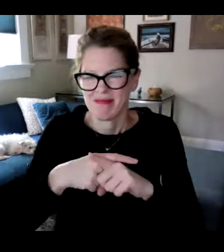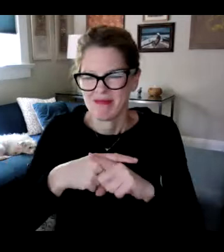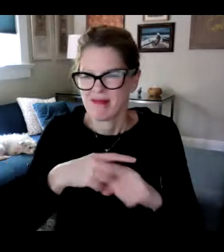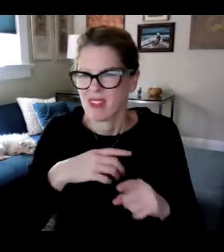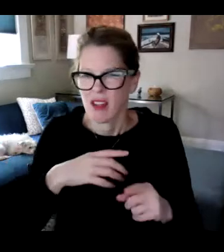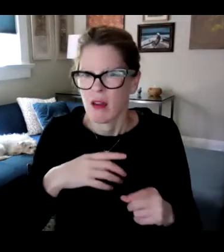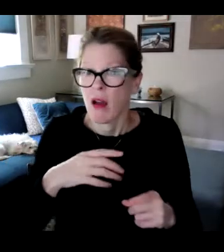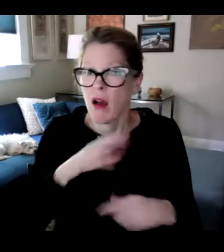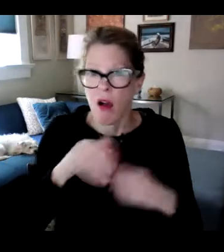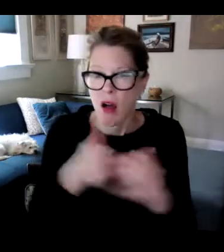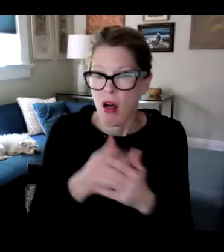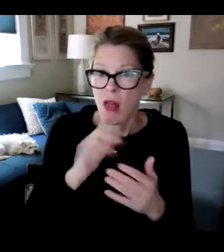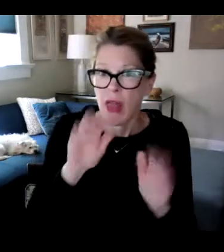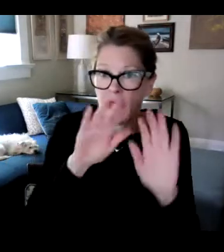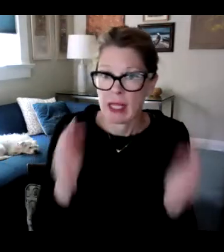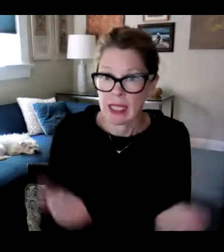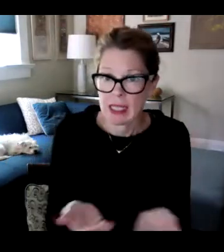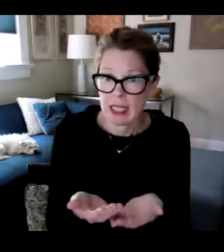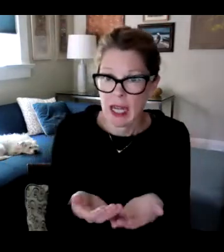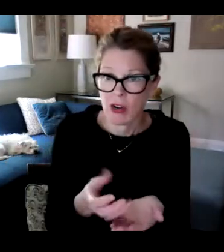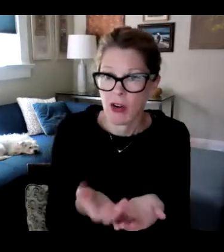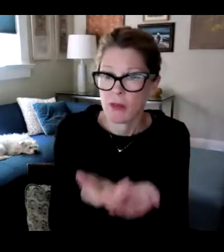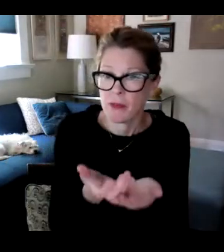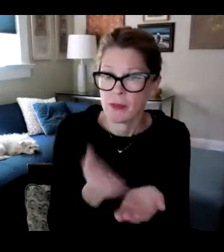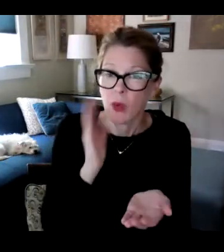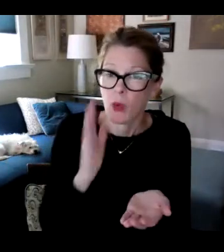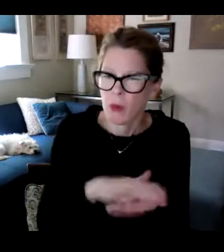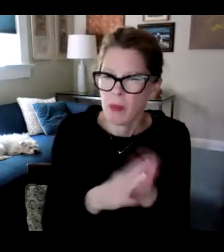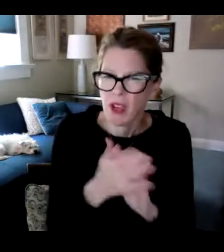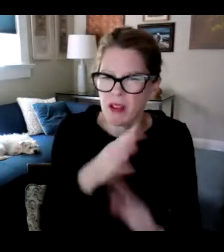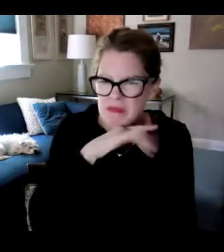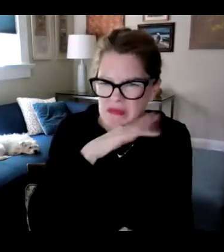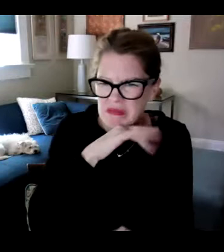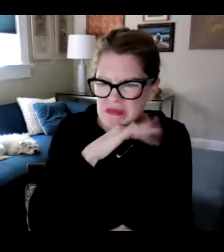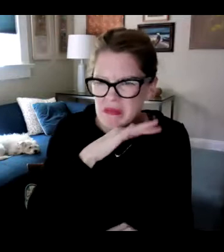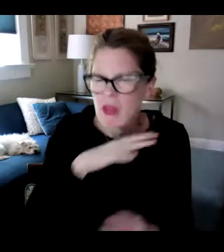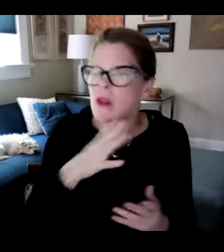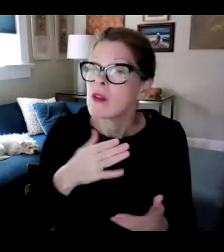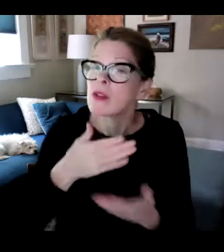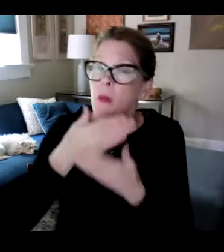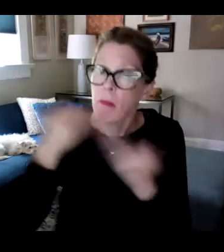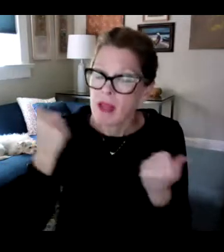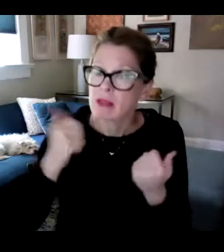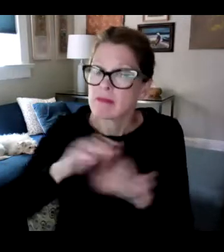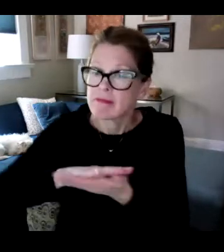destroyed. But the new wine is put into fresh wineskins, and so both are preserved."